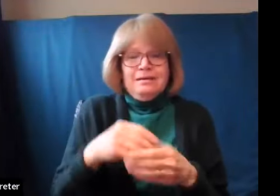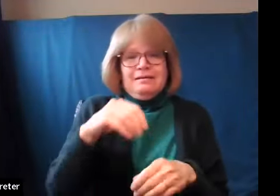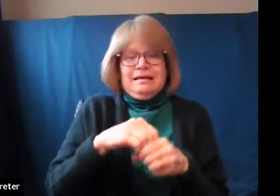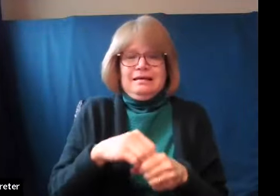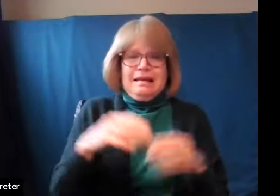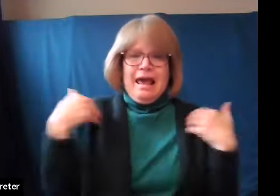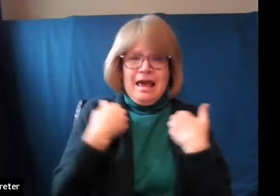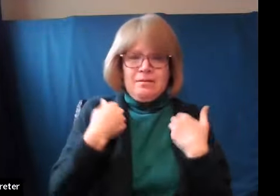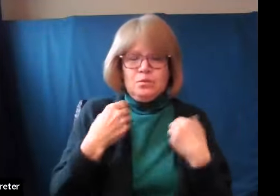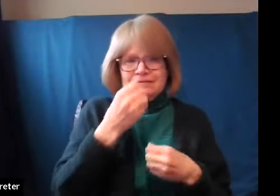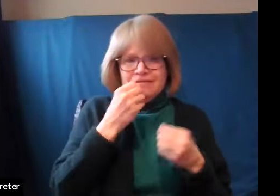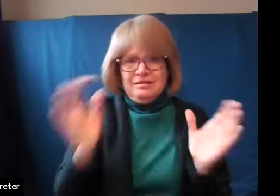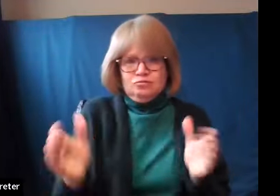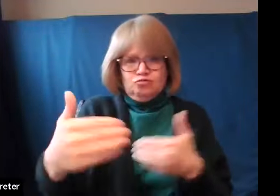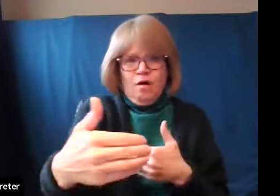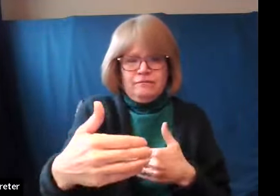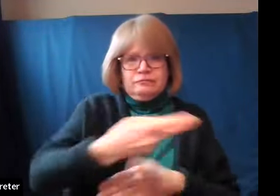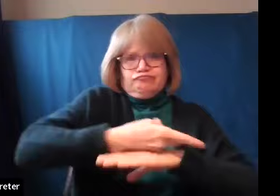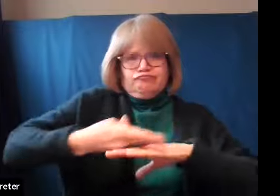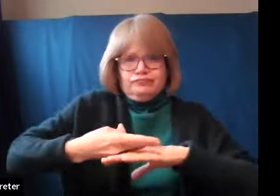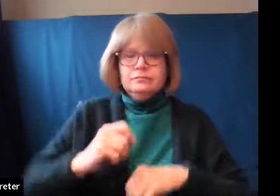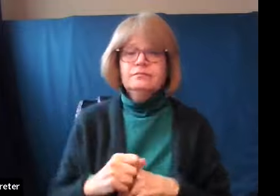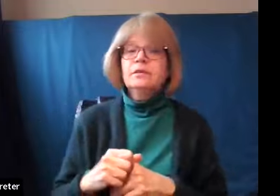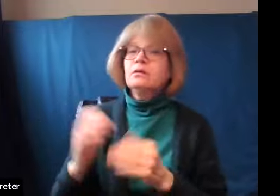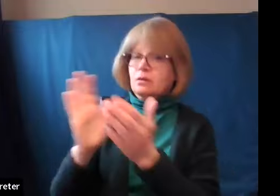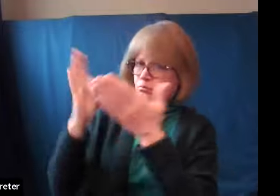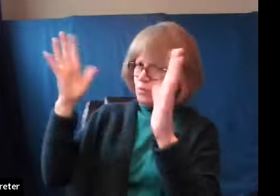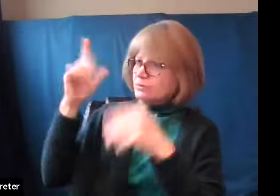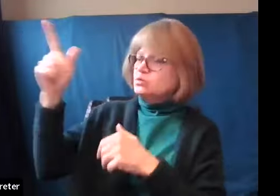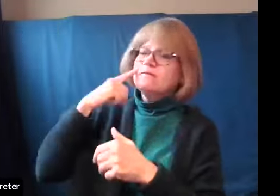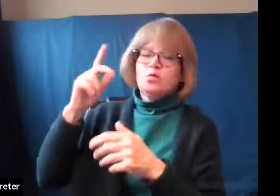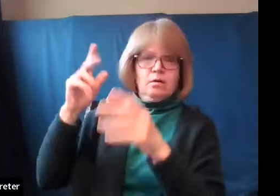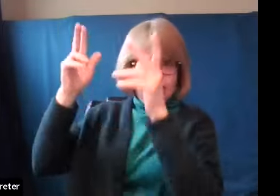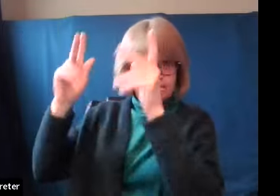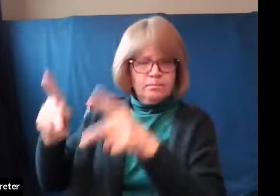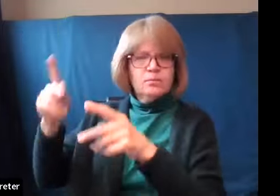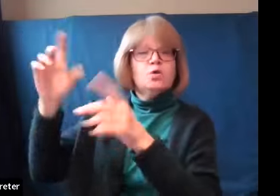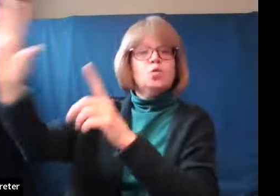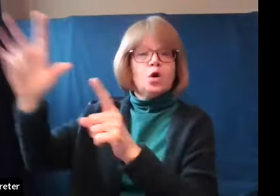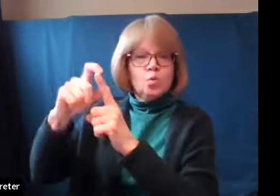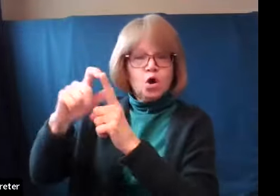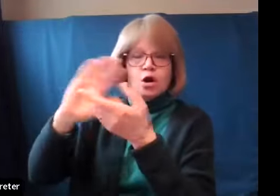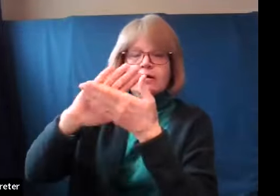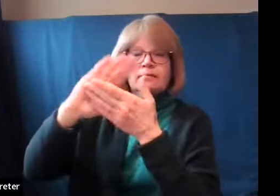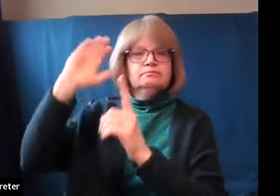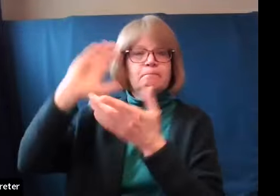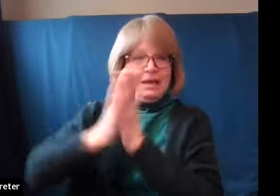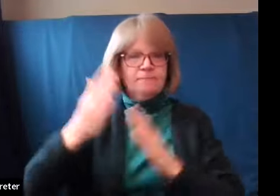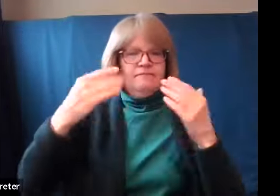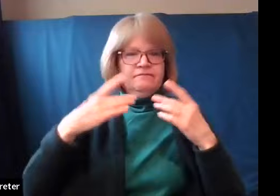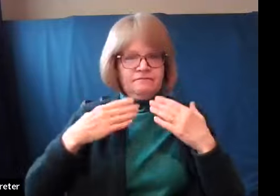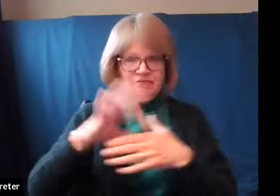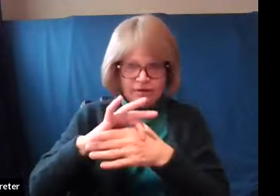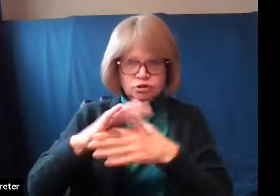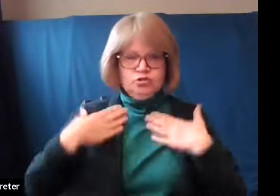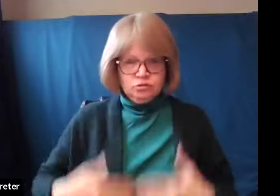trough cradle. We praise you for the word made flesh in this little child. We behold his glory,